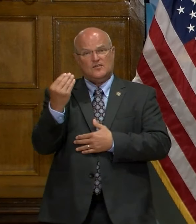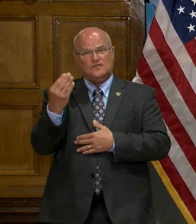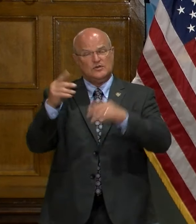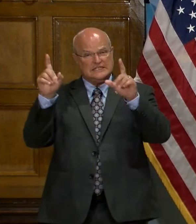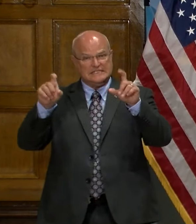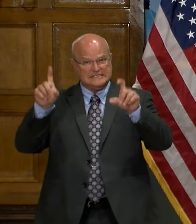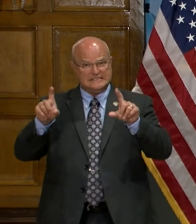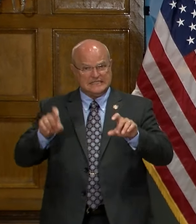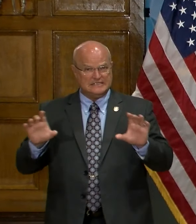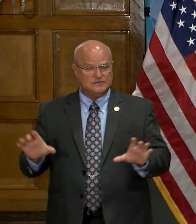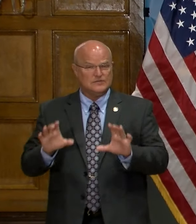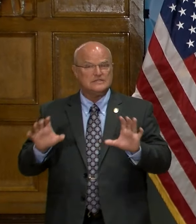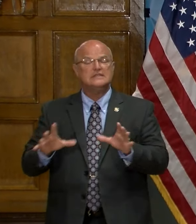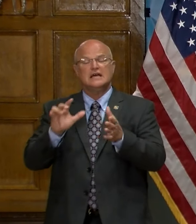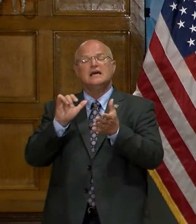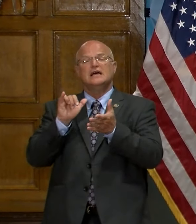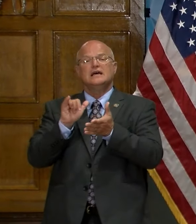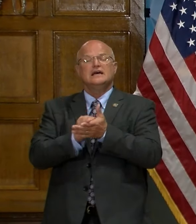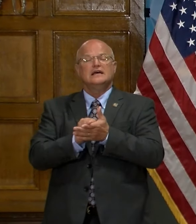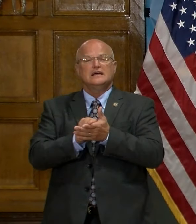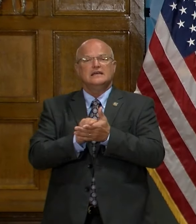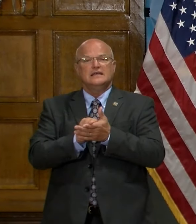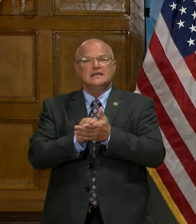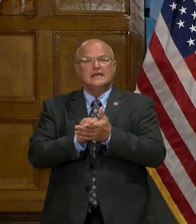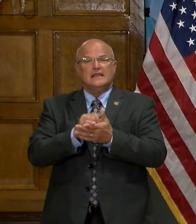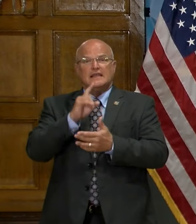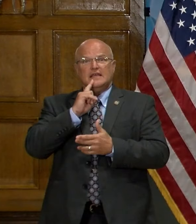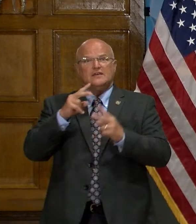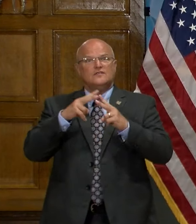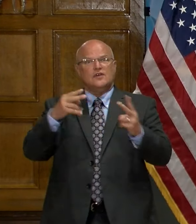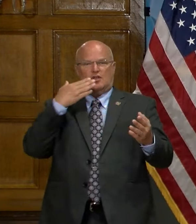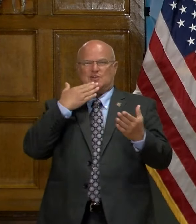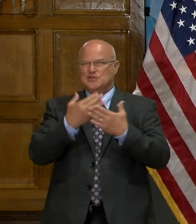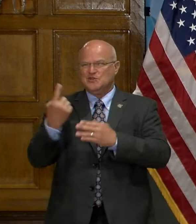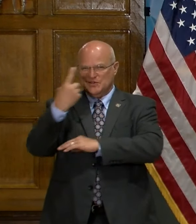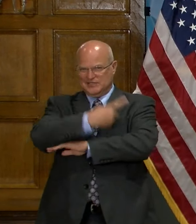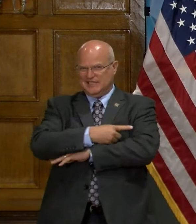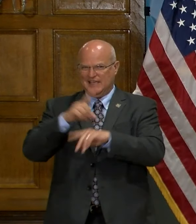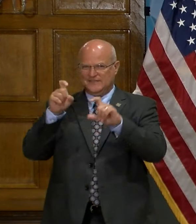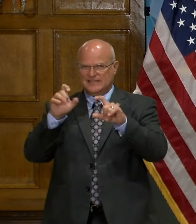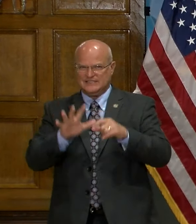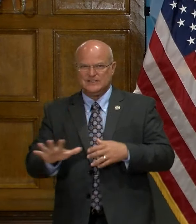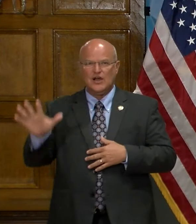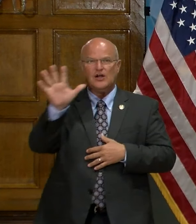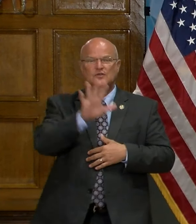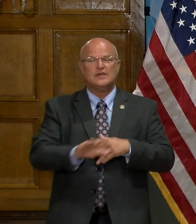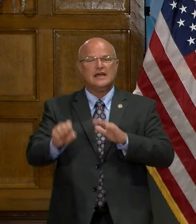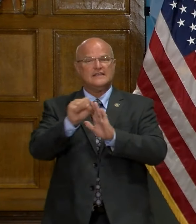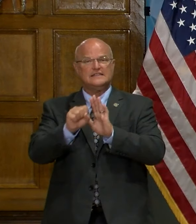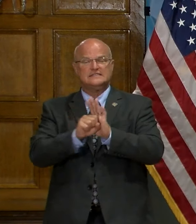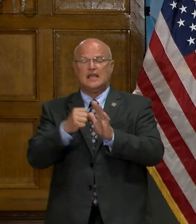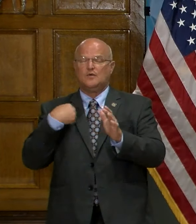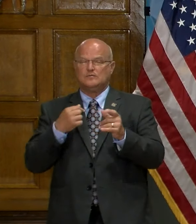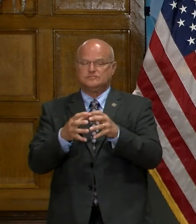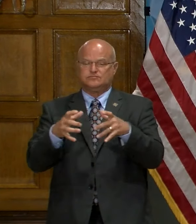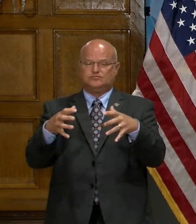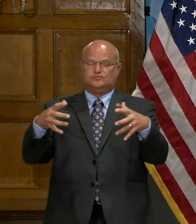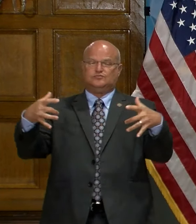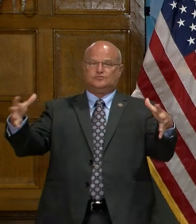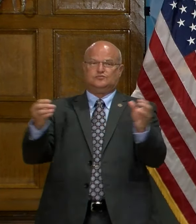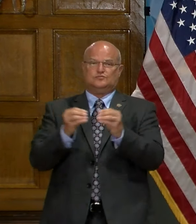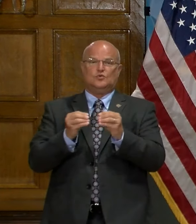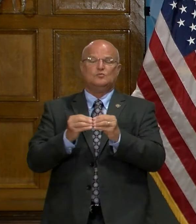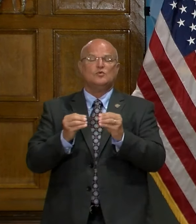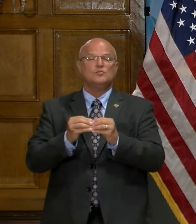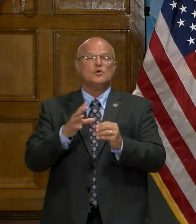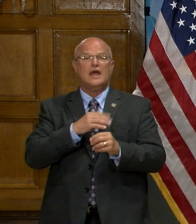7,514 tests. That is a very good day in testing across the state, shows how we're expanding it.